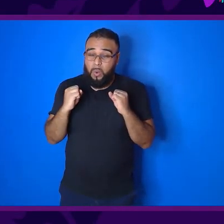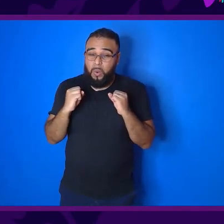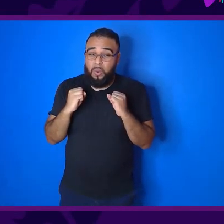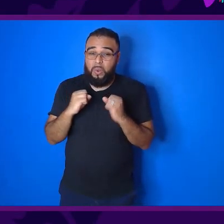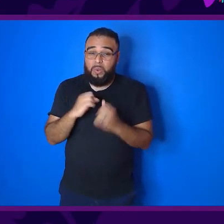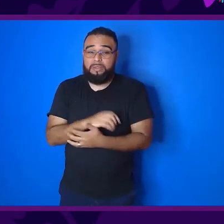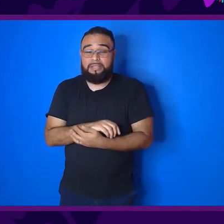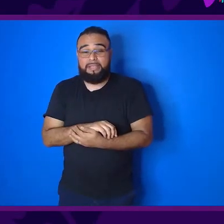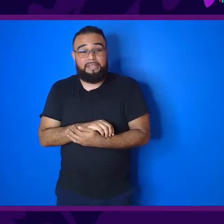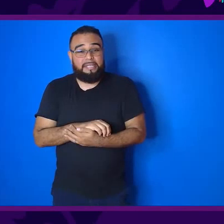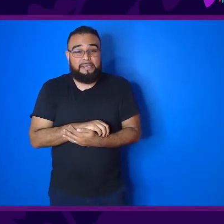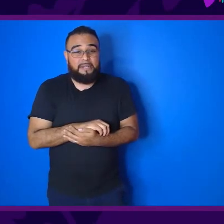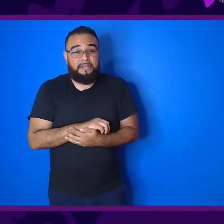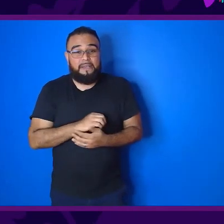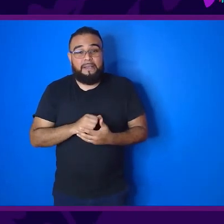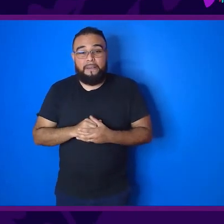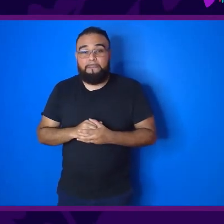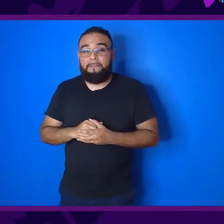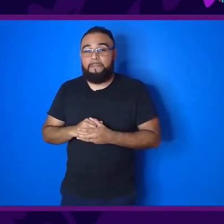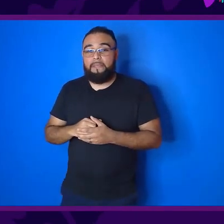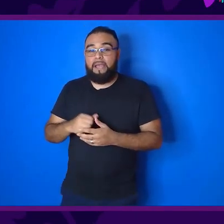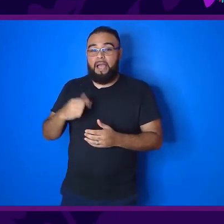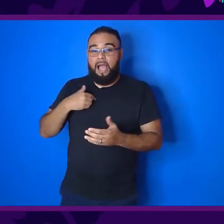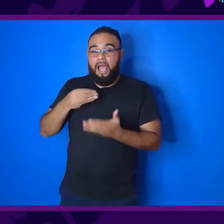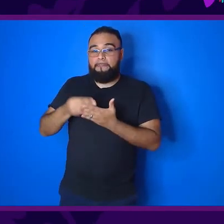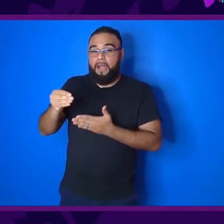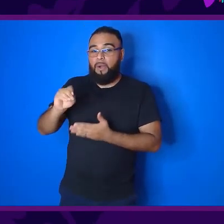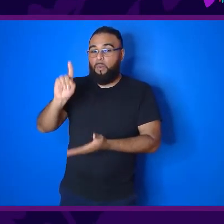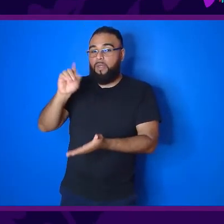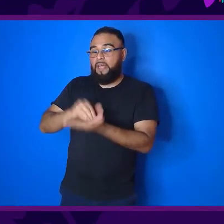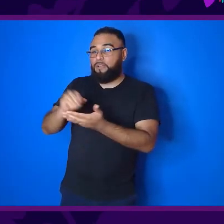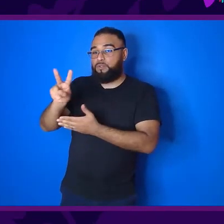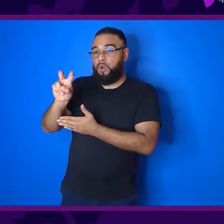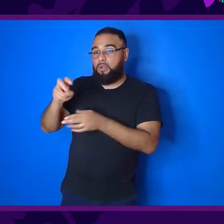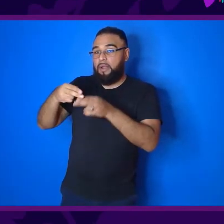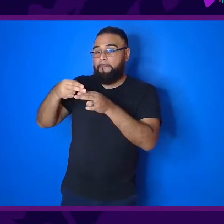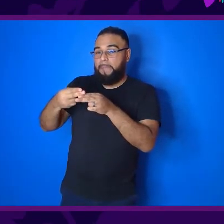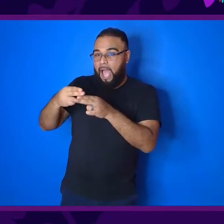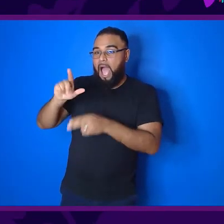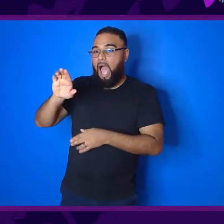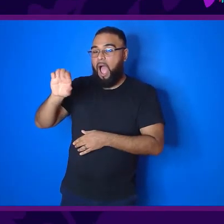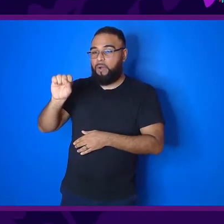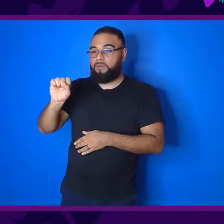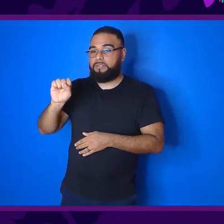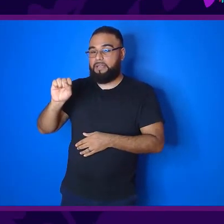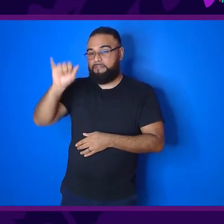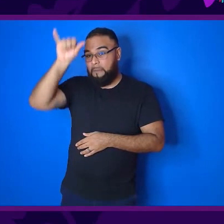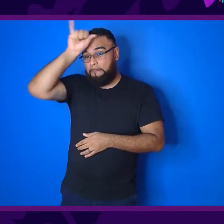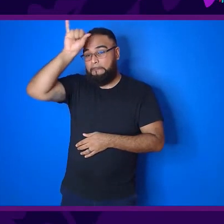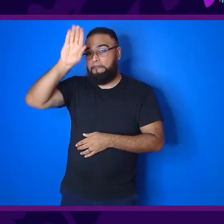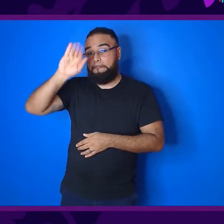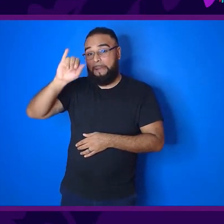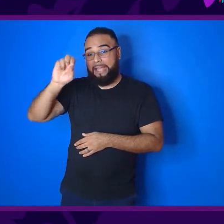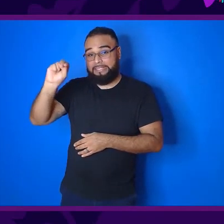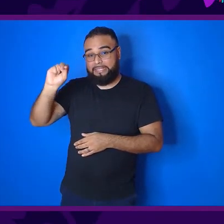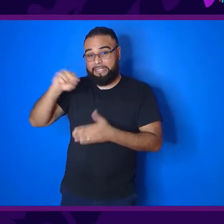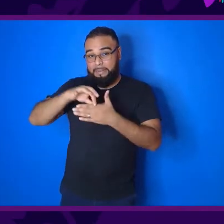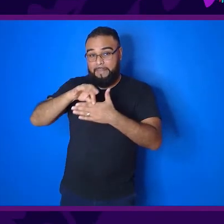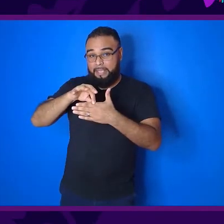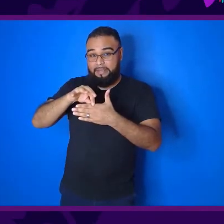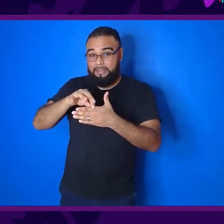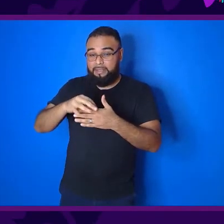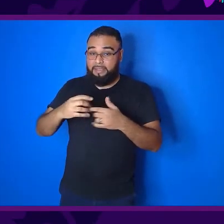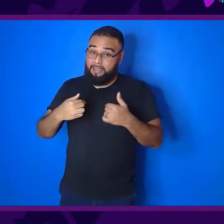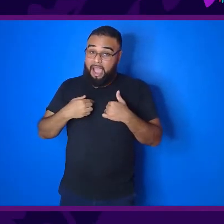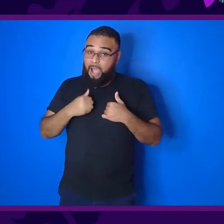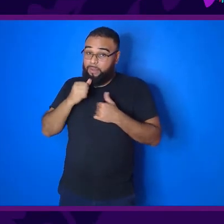and about 1,200 pounds of bison meat. Because, you know, I was married to the Bison King.